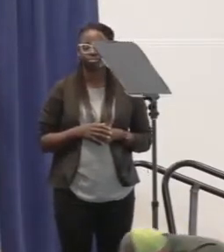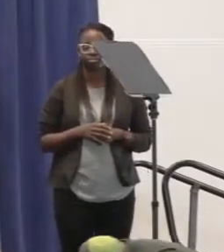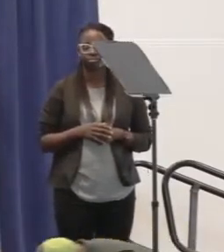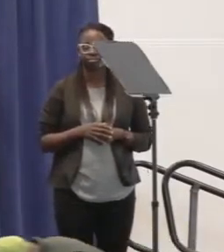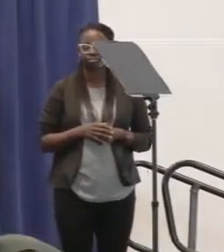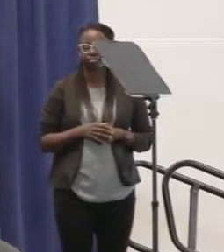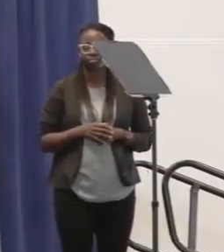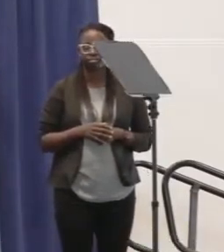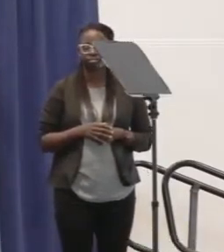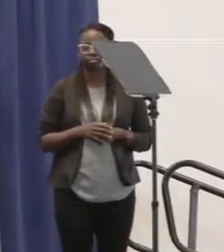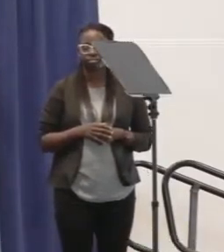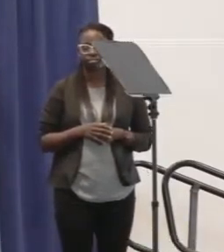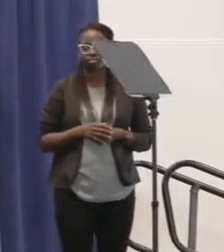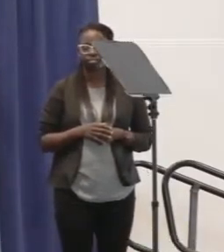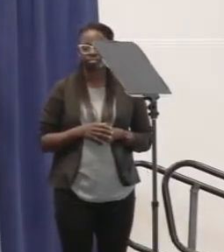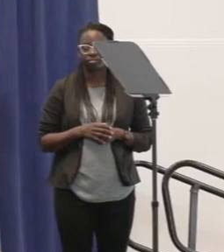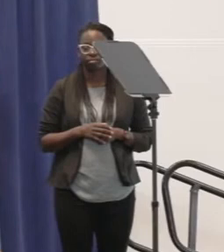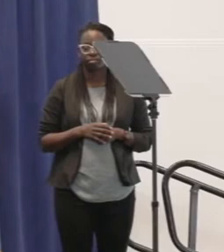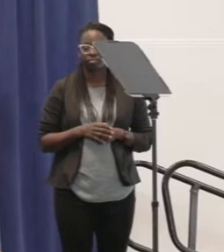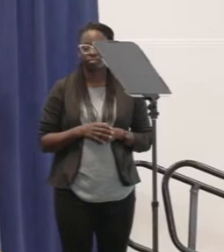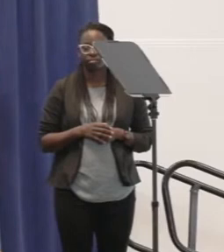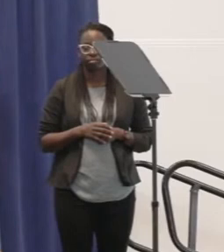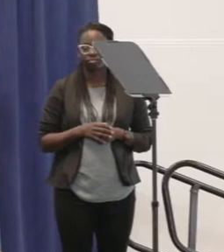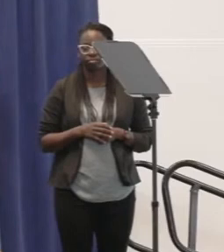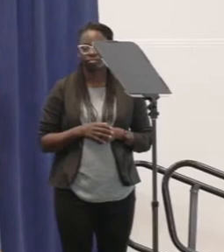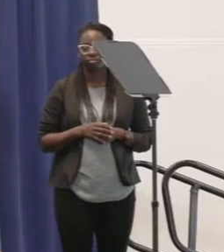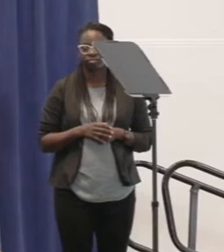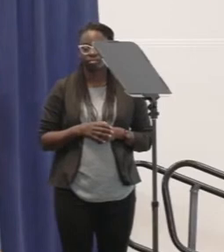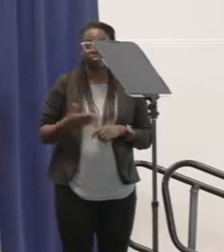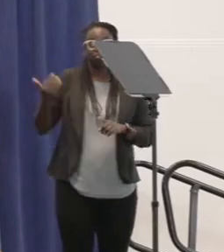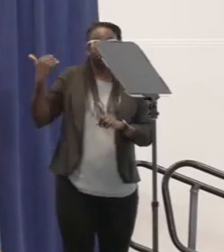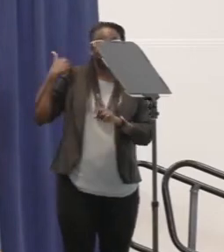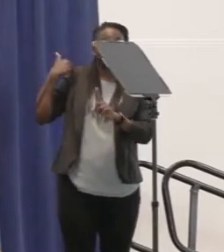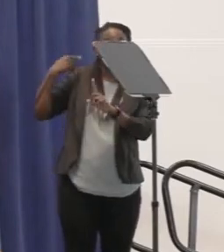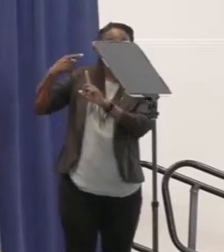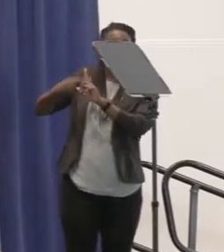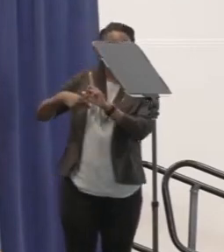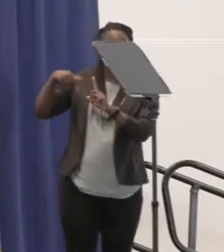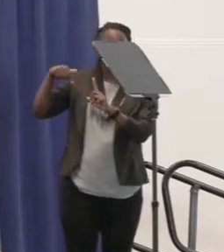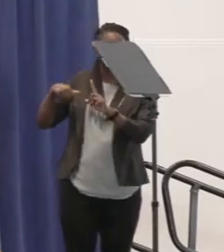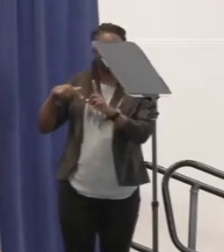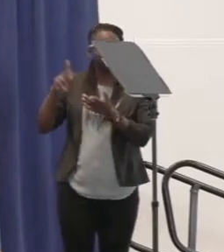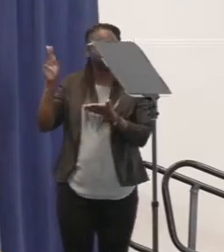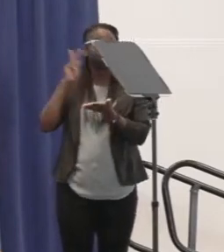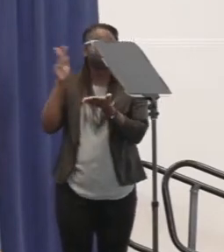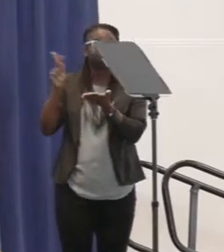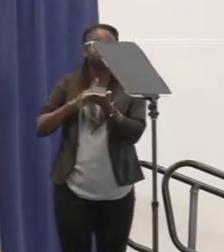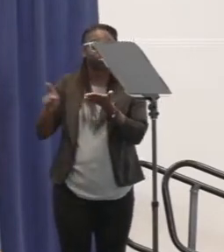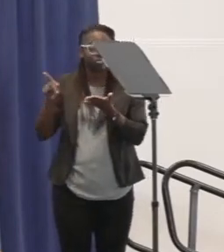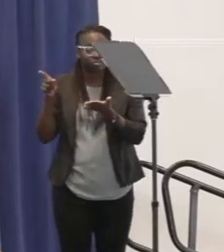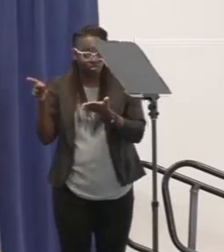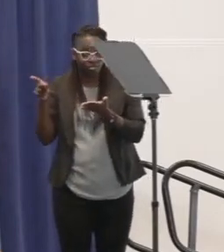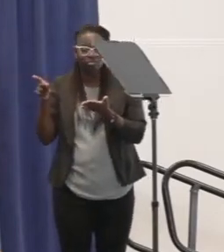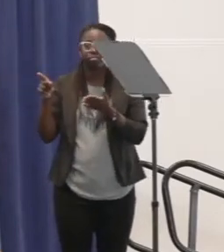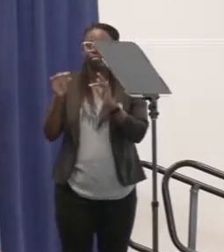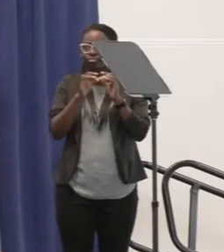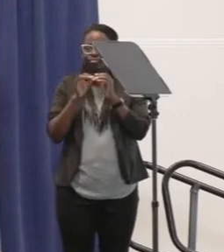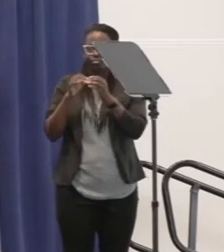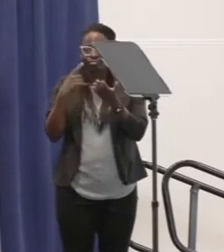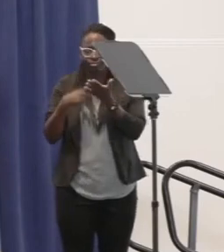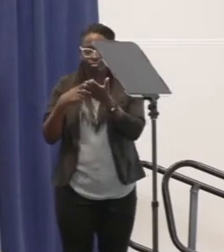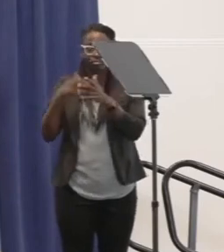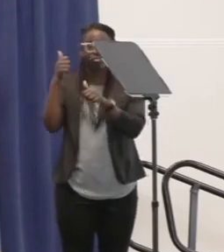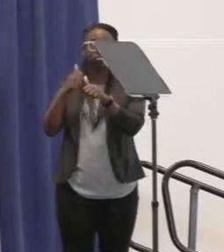address here in this very room last month, Secretary Tutwiler challenged all of us to